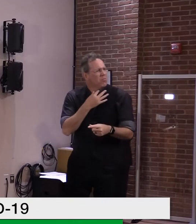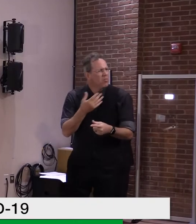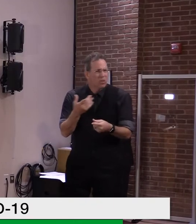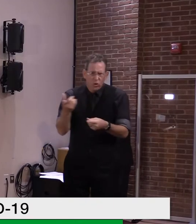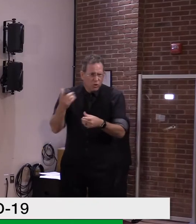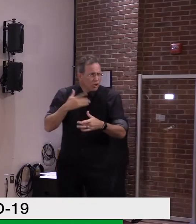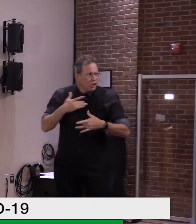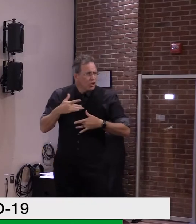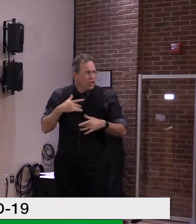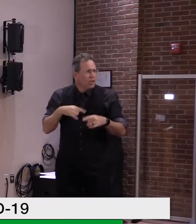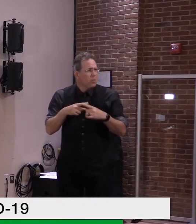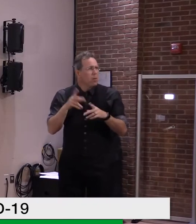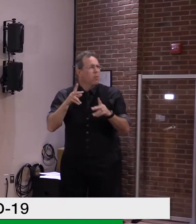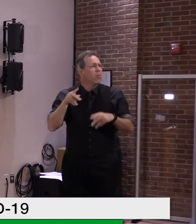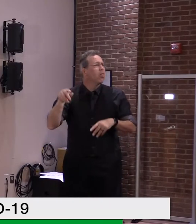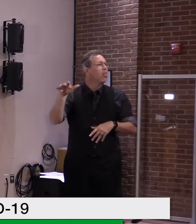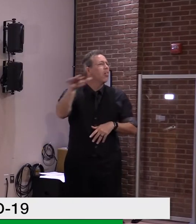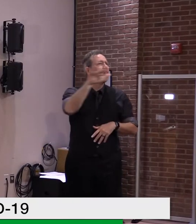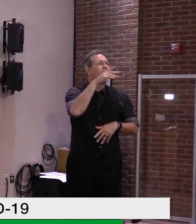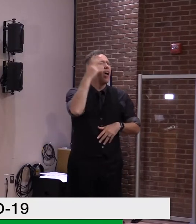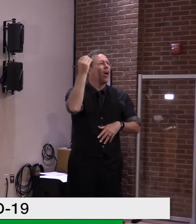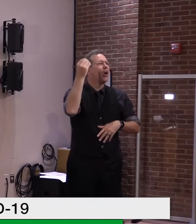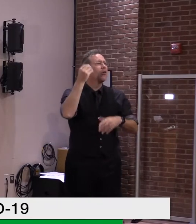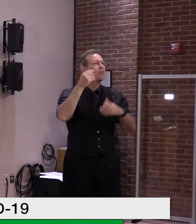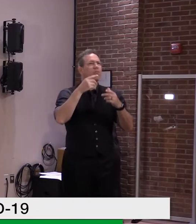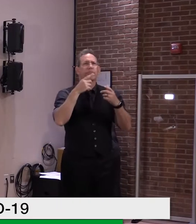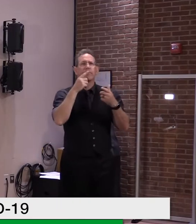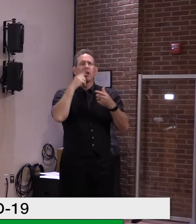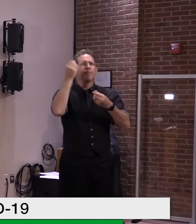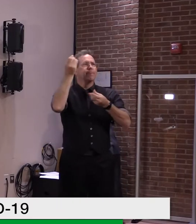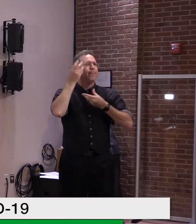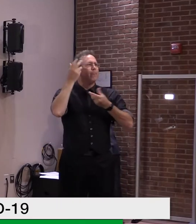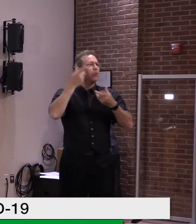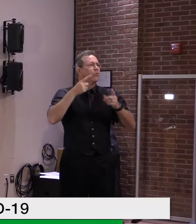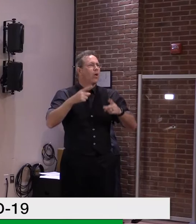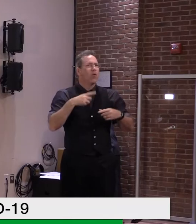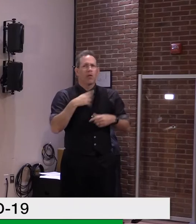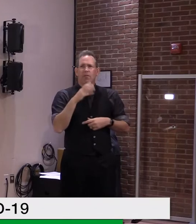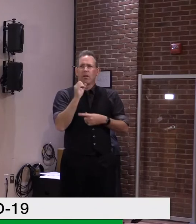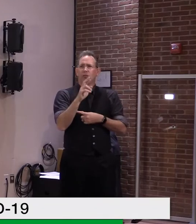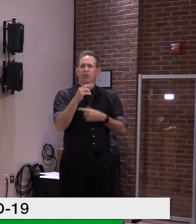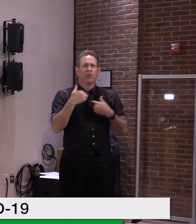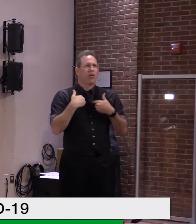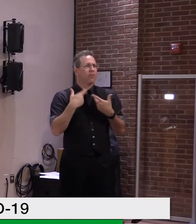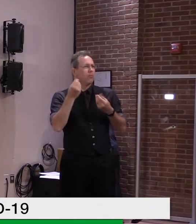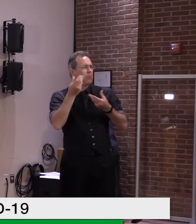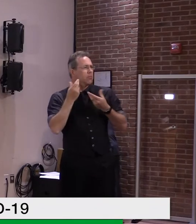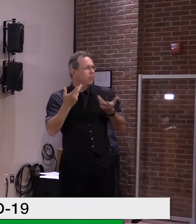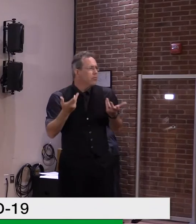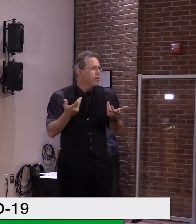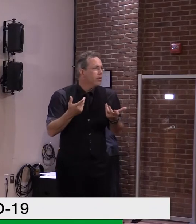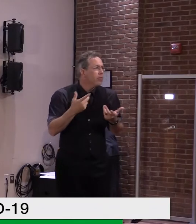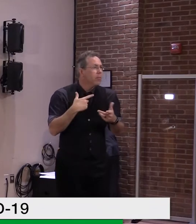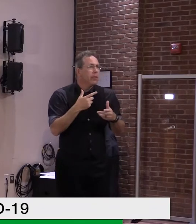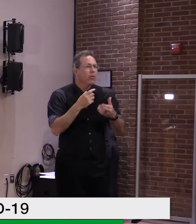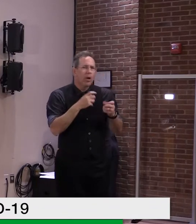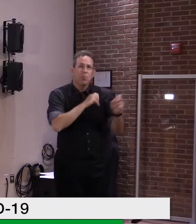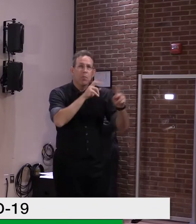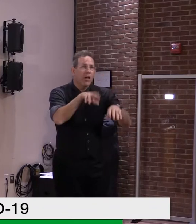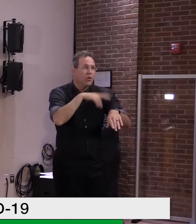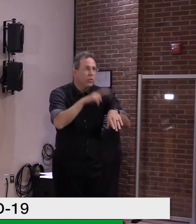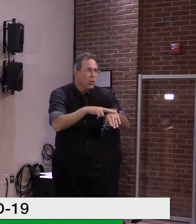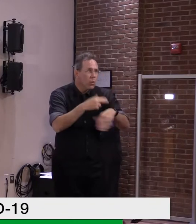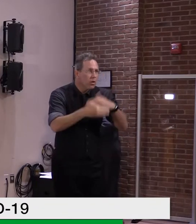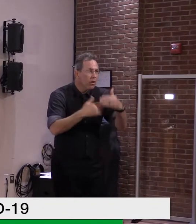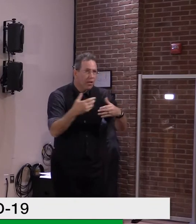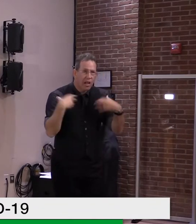of, weren't going into the doctor's office the past year? What's the message here as we get back to normal that, getting healthcare back to normal too